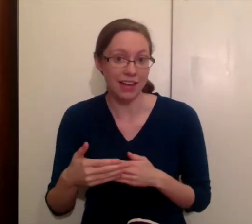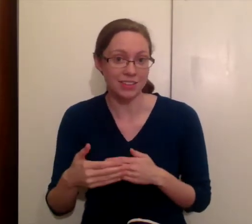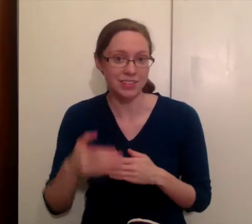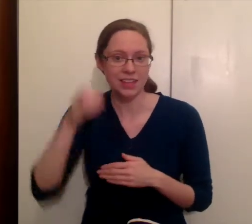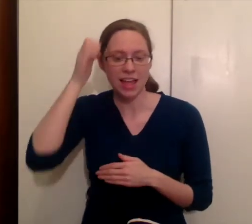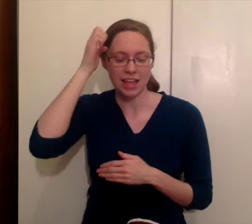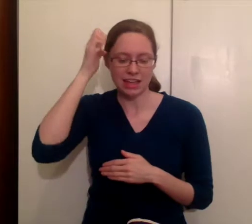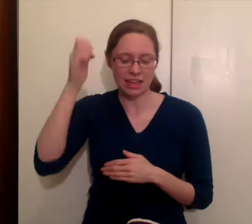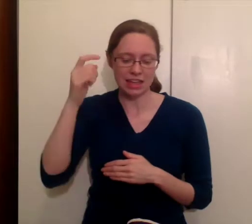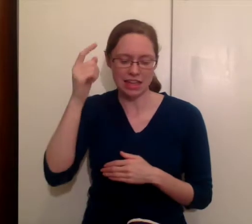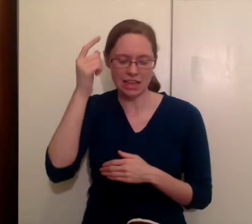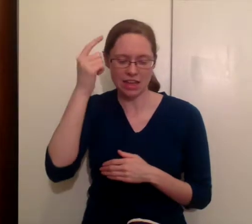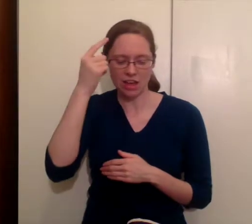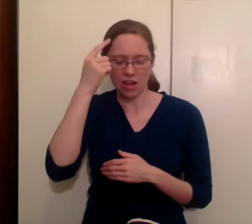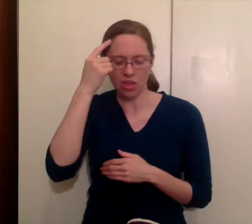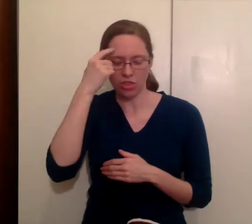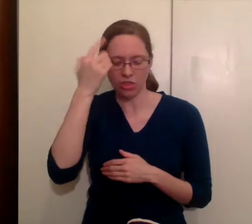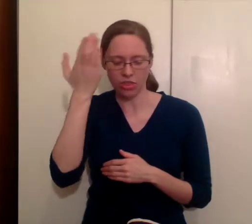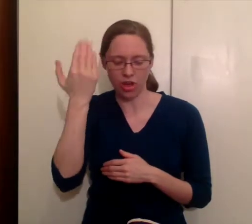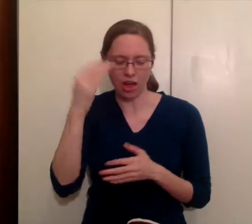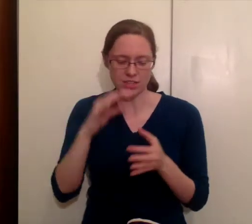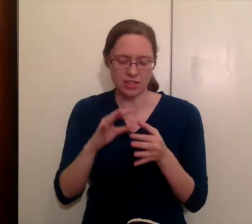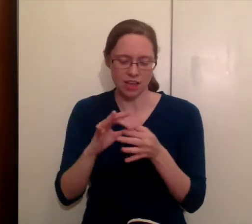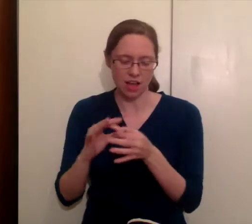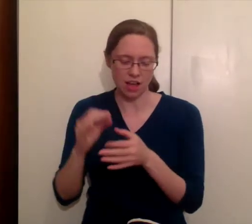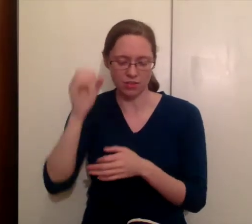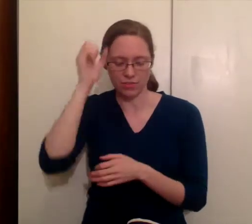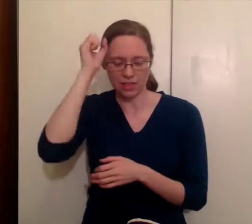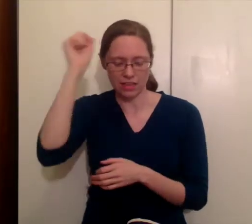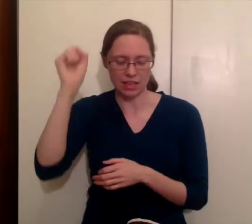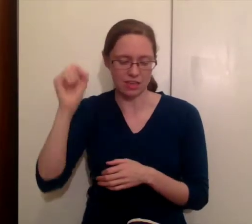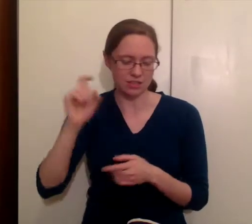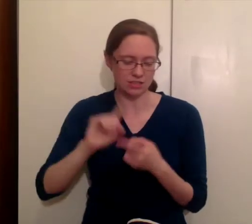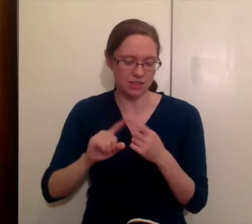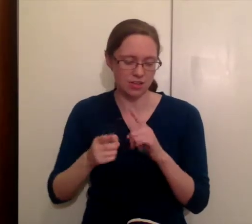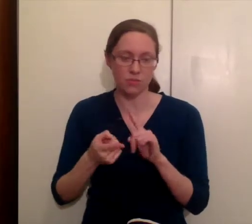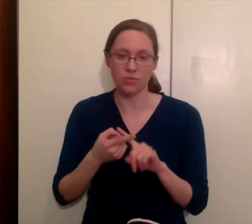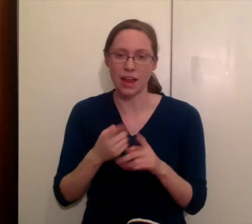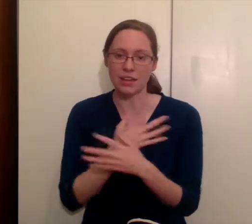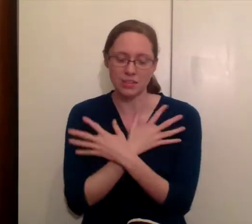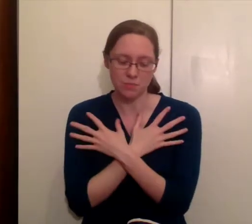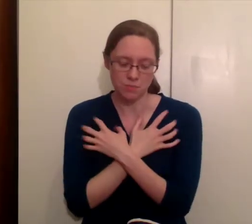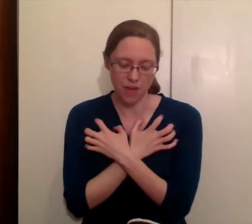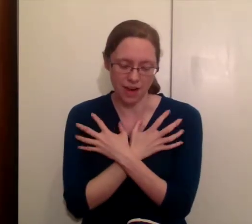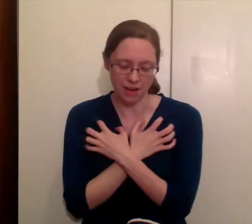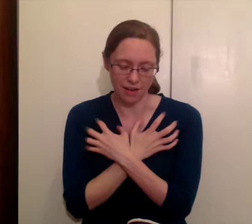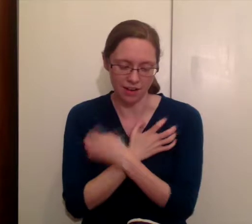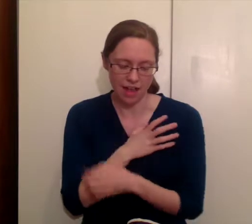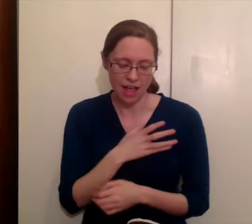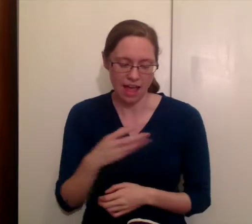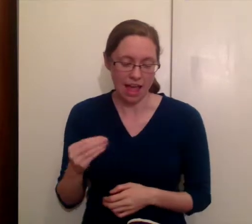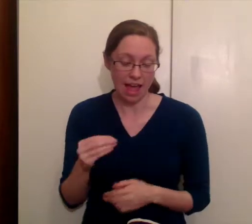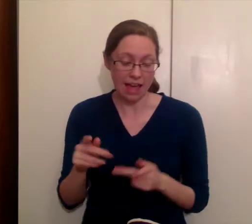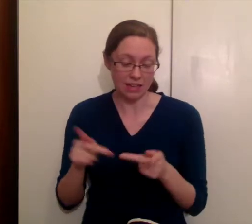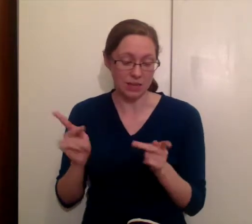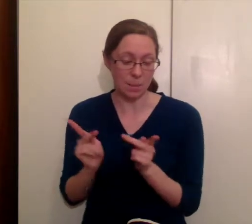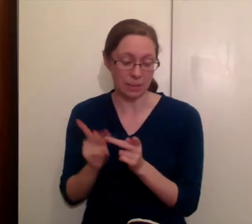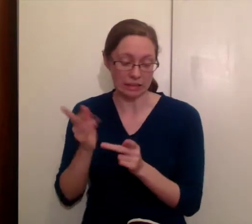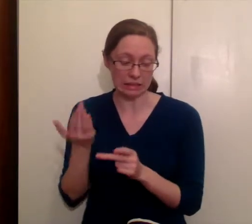Next, he thought of his friend Bear and